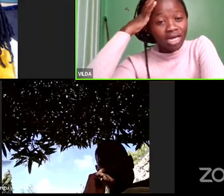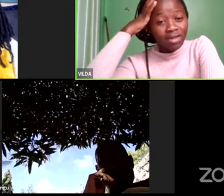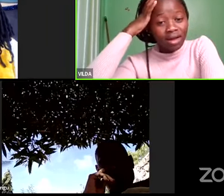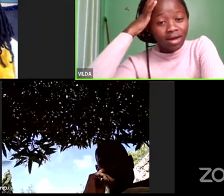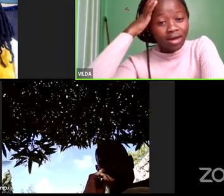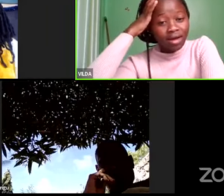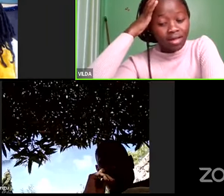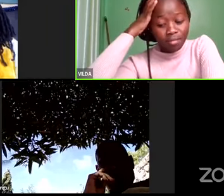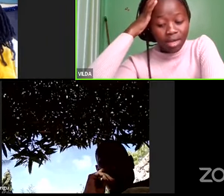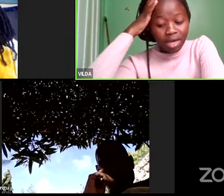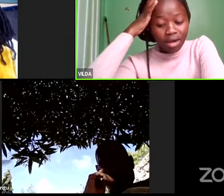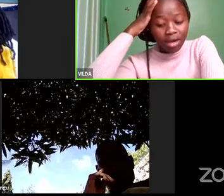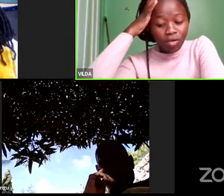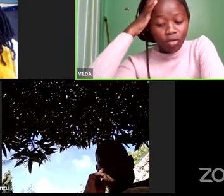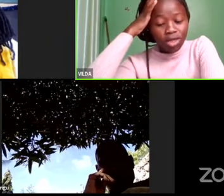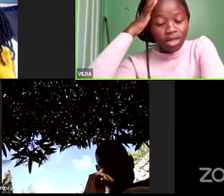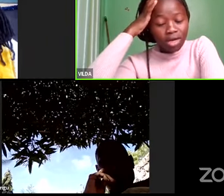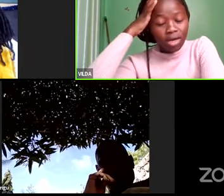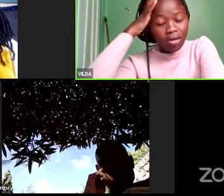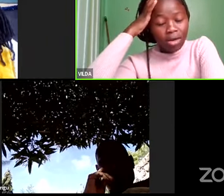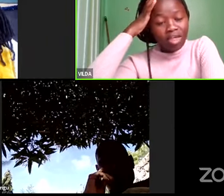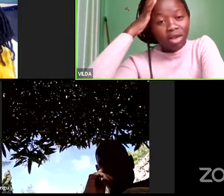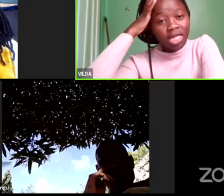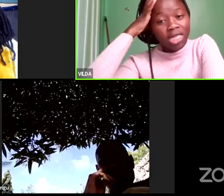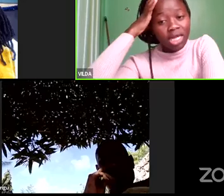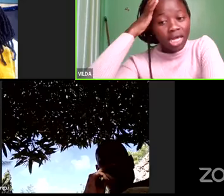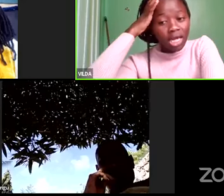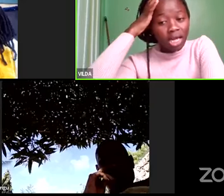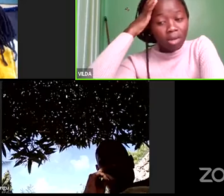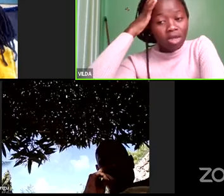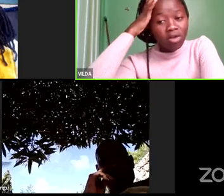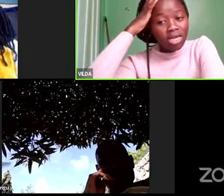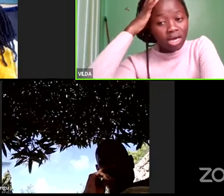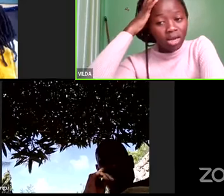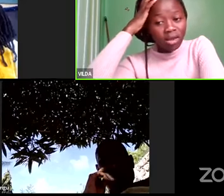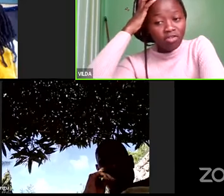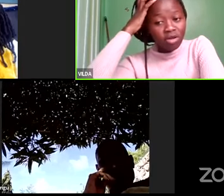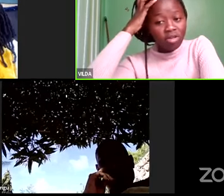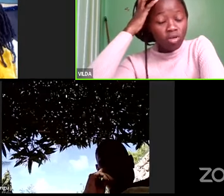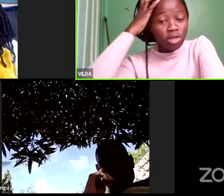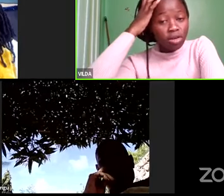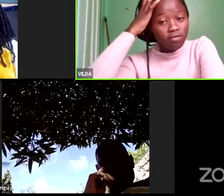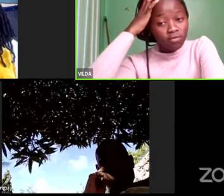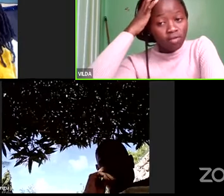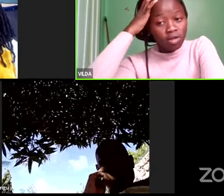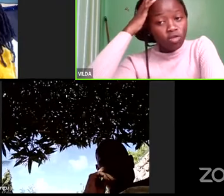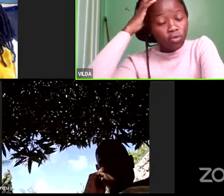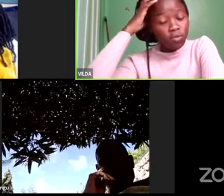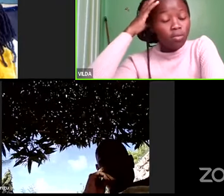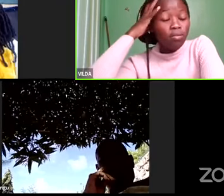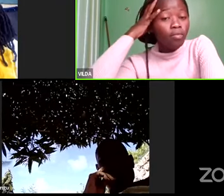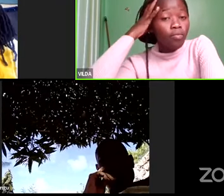next speaker, who is Immaculate. Immaculate, kindly introduce yourself. Thank you.